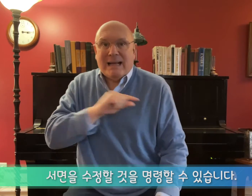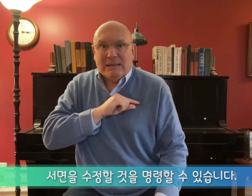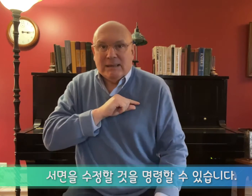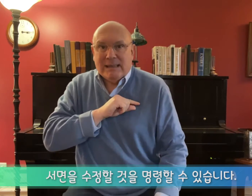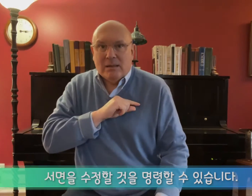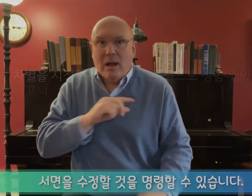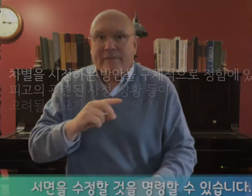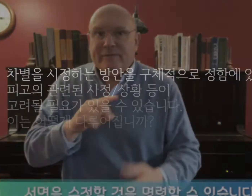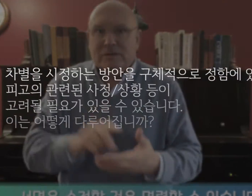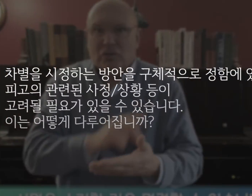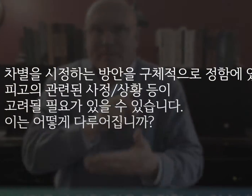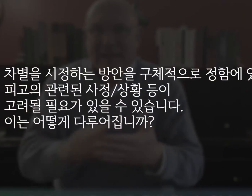pleading.